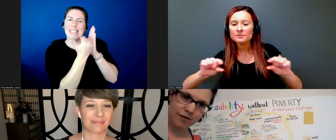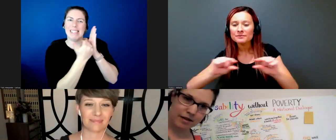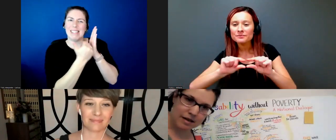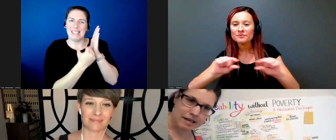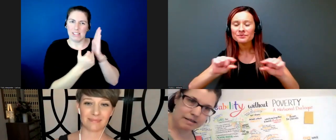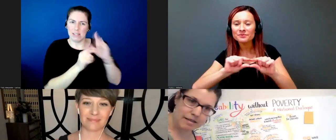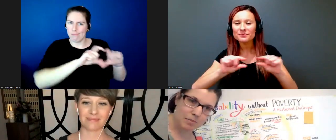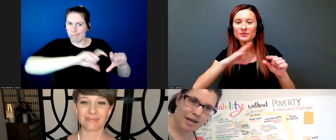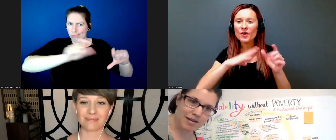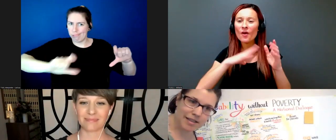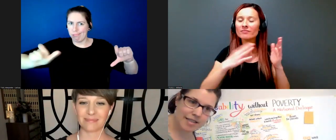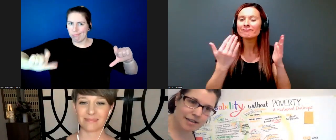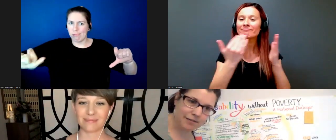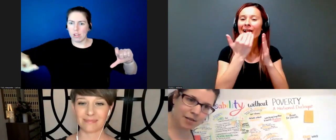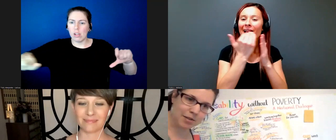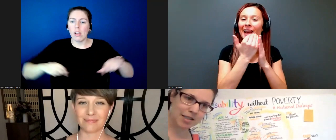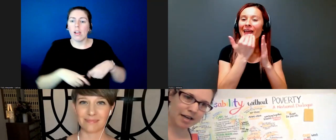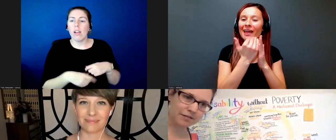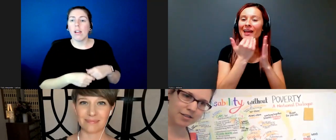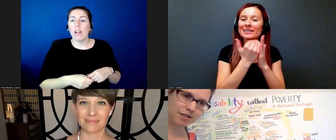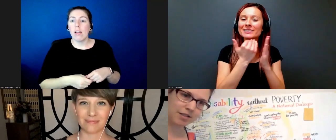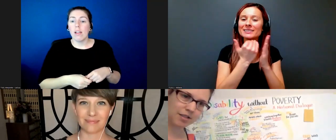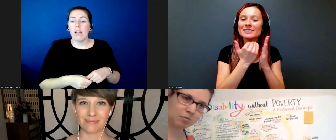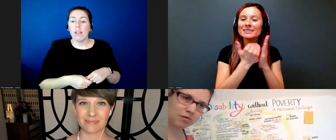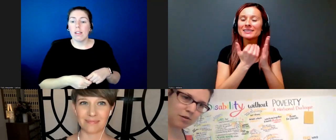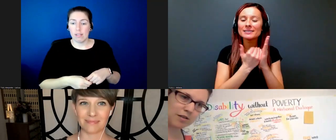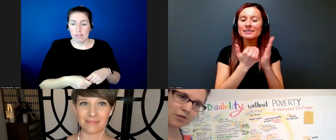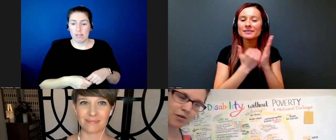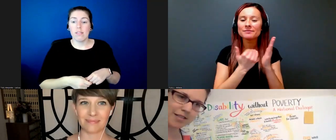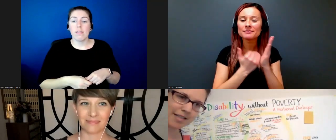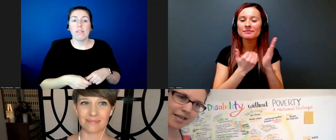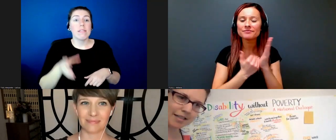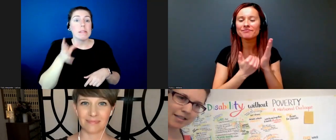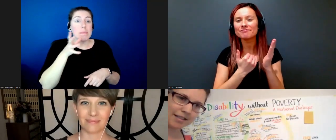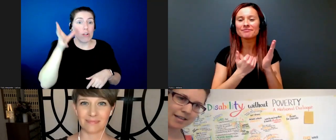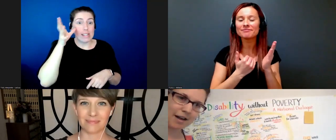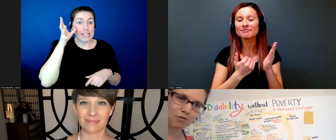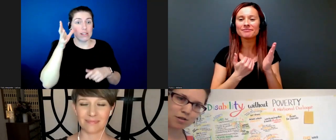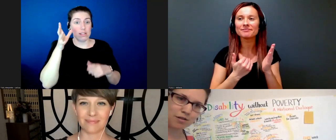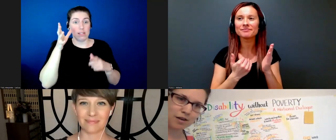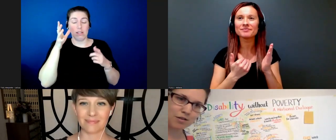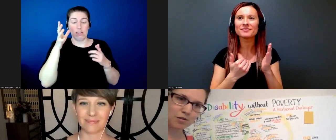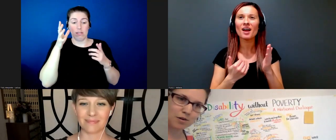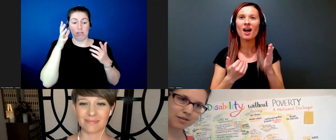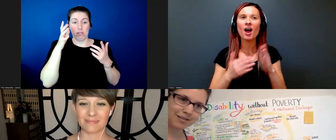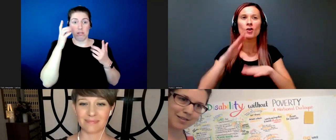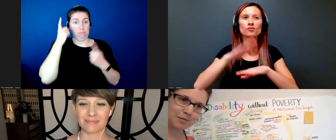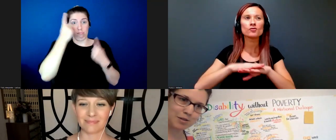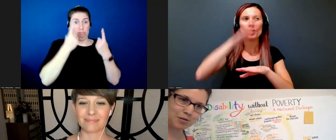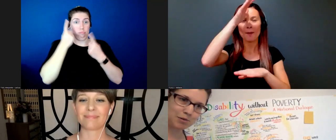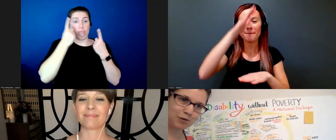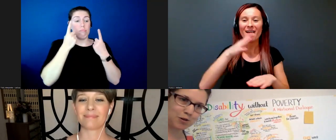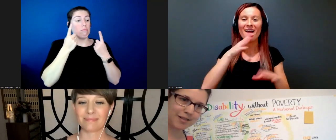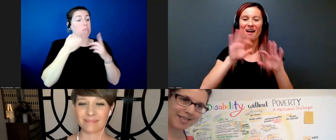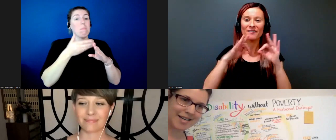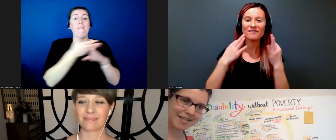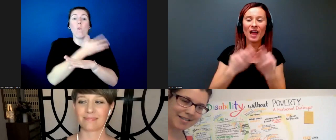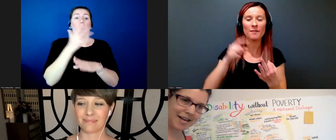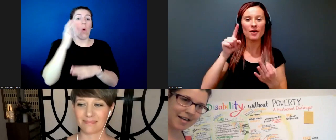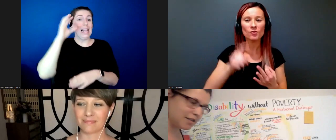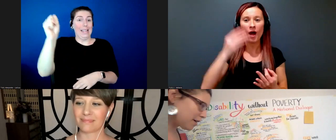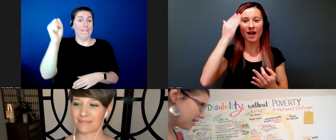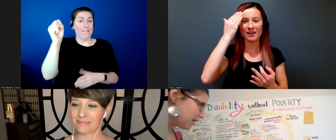of these parents and families have to consider before even trying to get out a door, before trying to